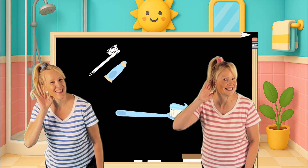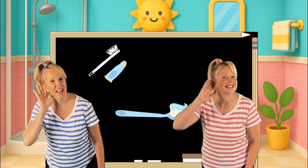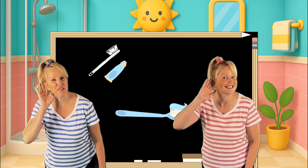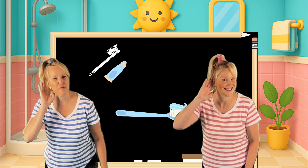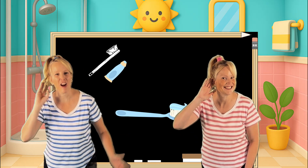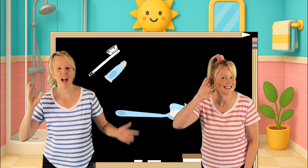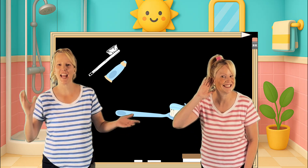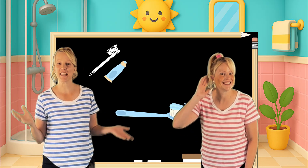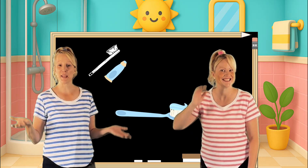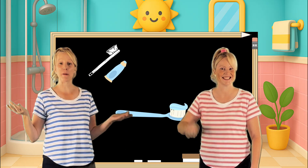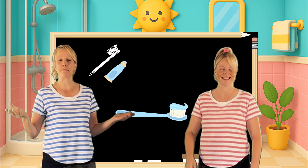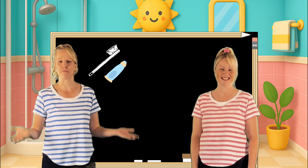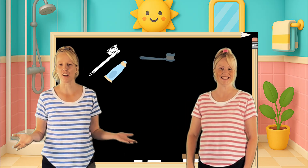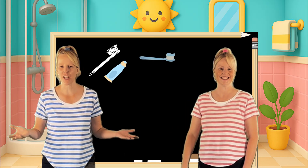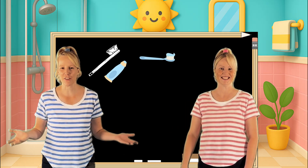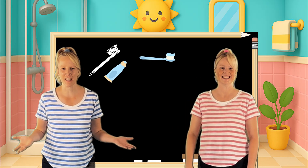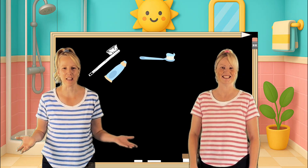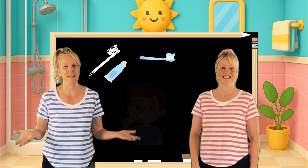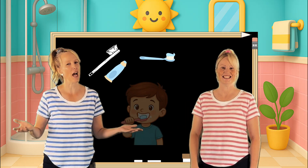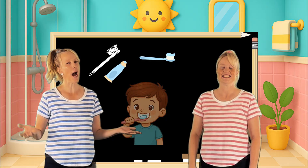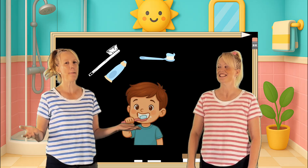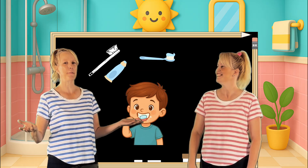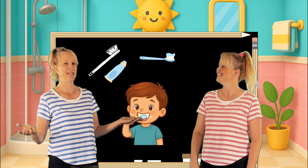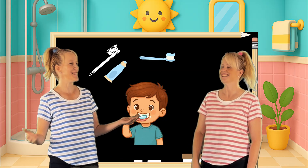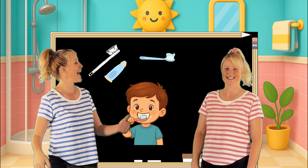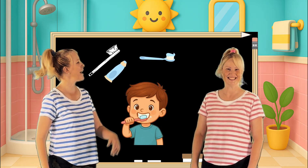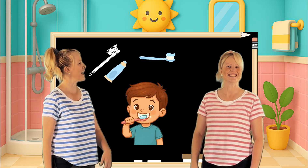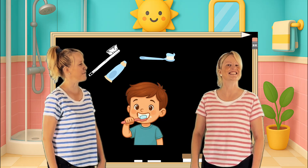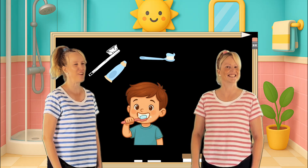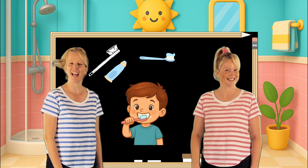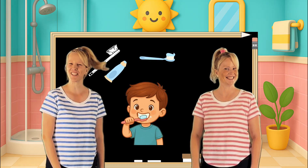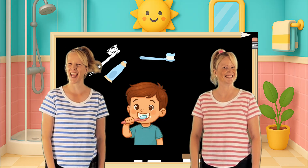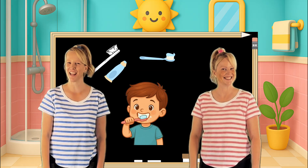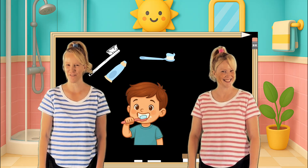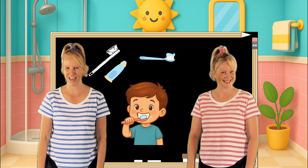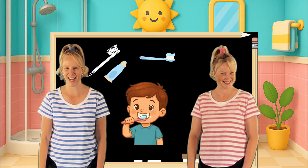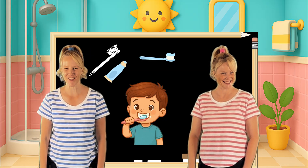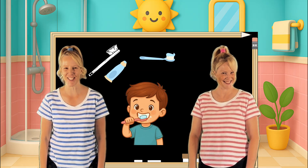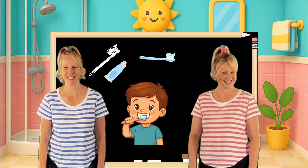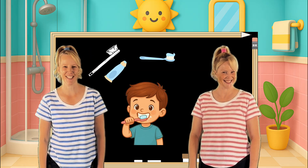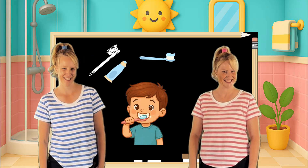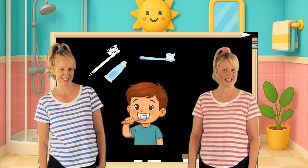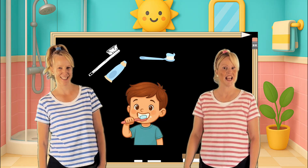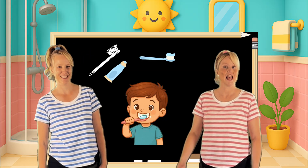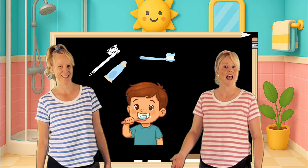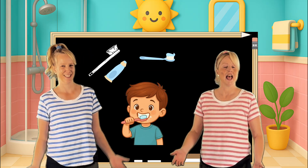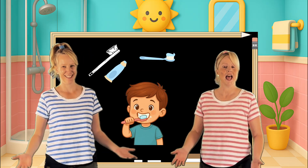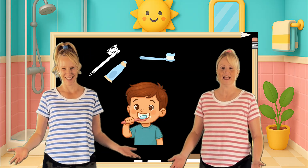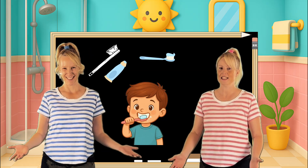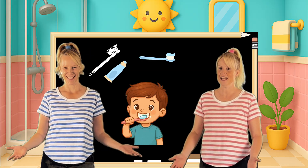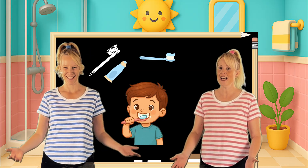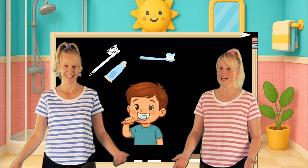That's right, then we brush our teeth up and down and round and round. And